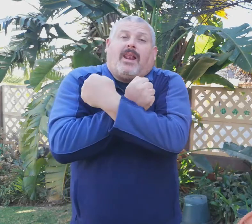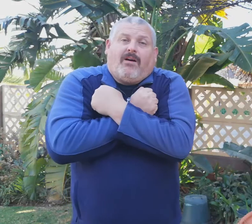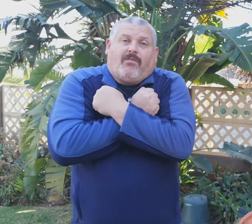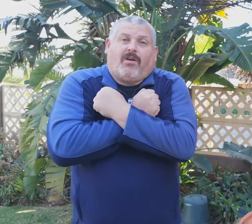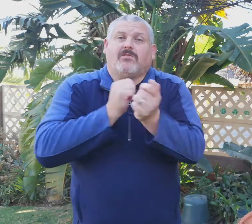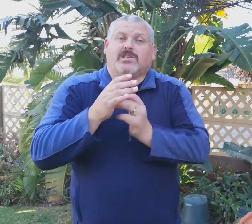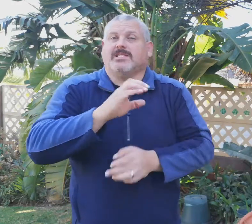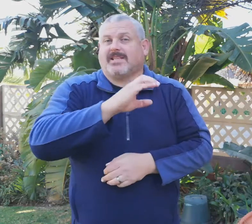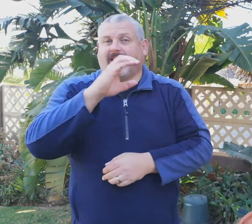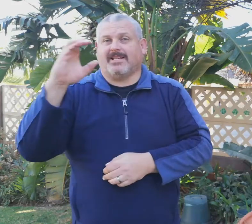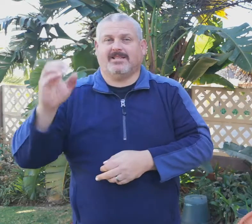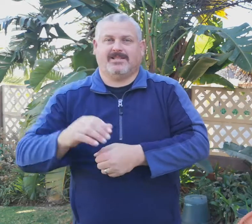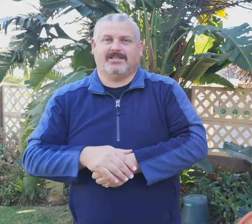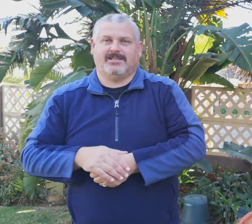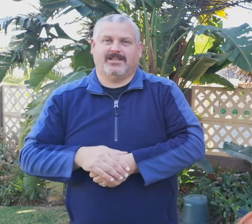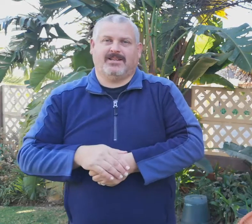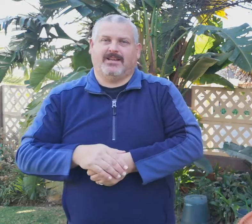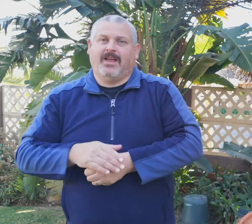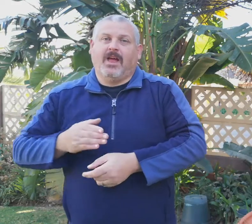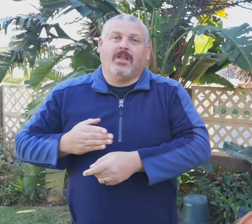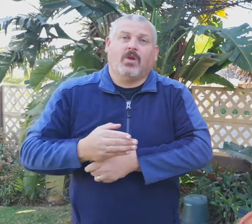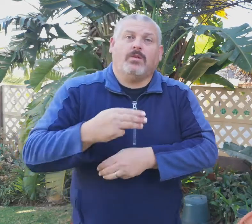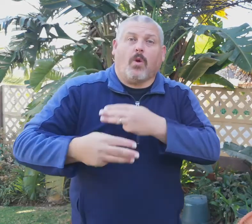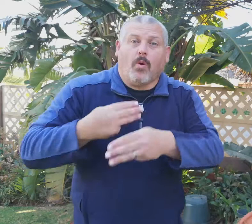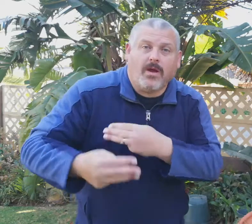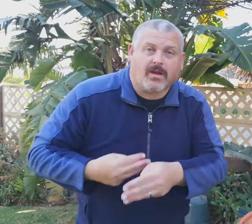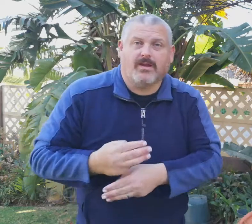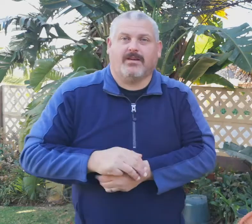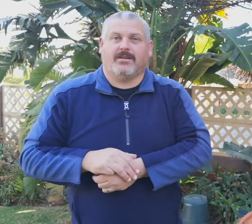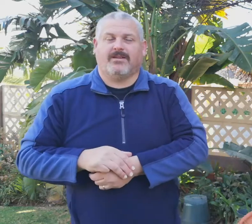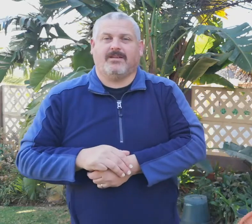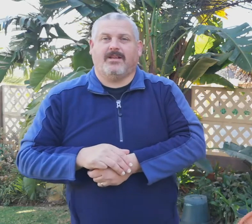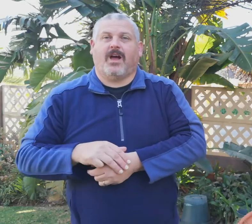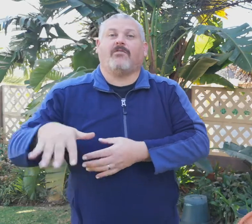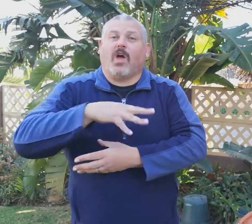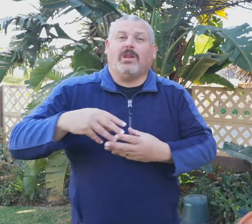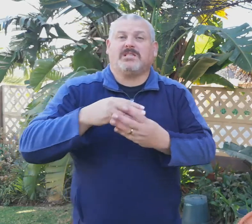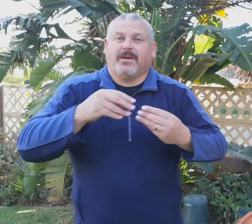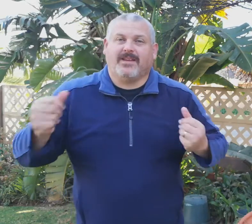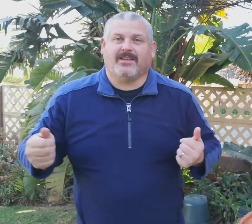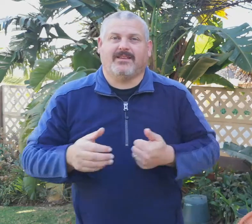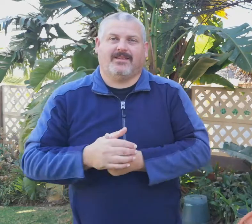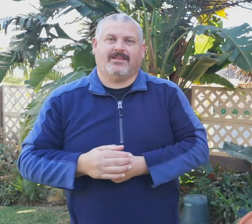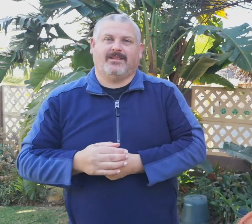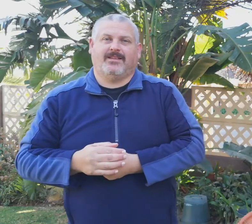the love of Jesus Christ, through the work of the Holy Spirit,